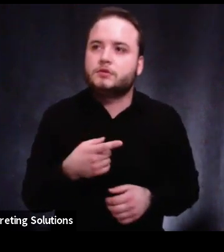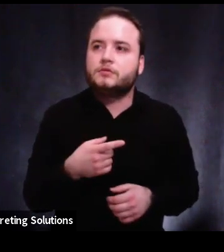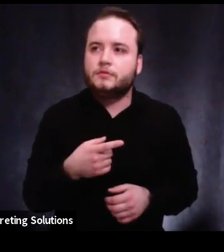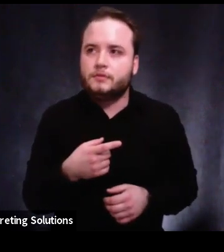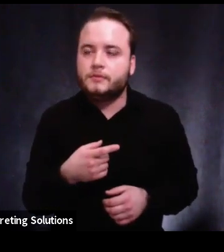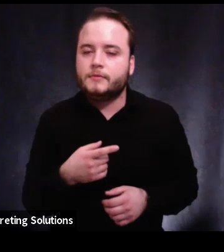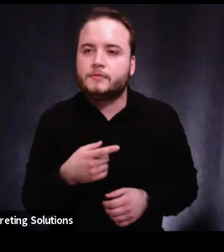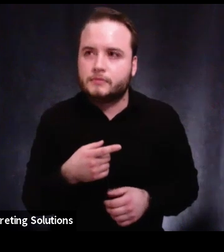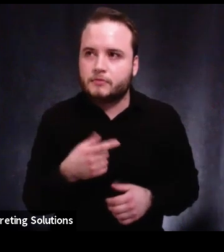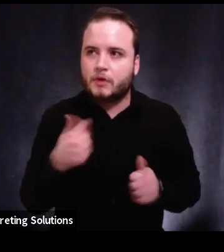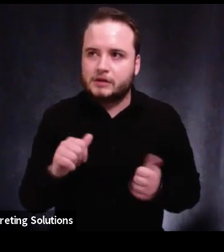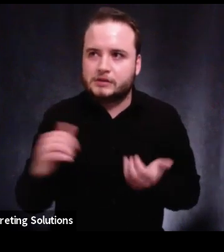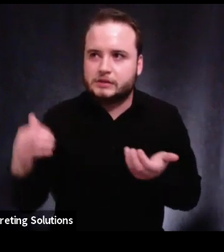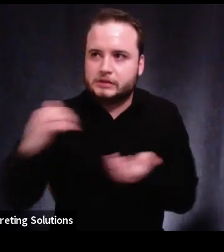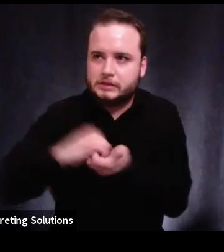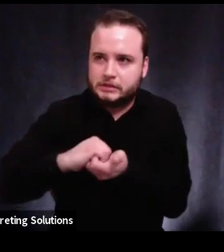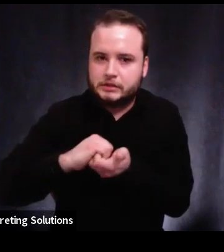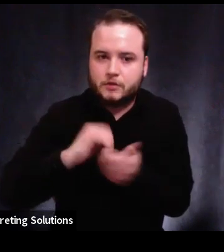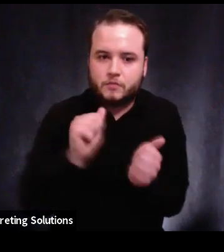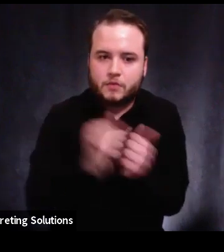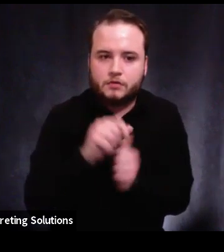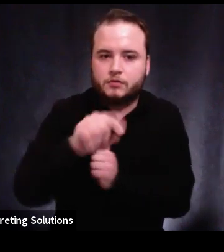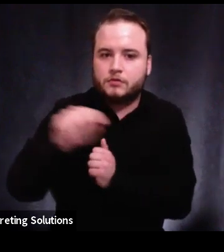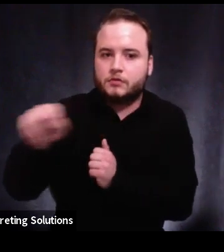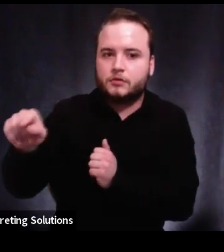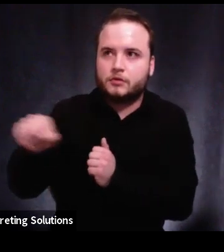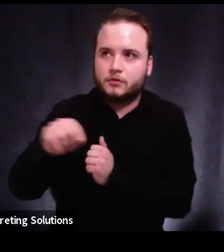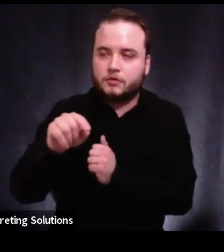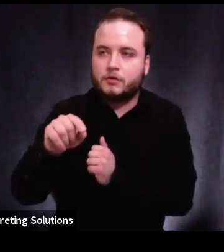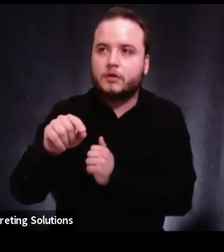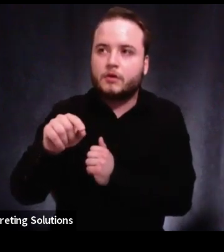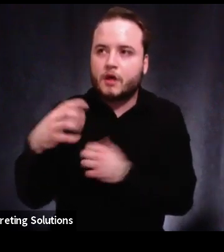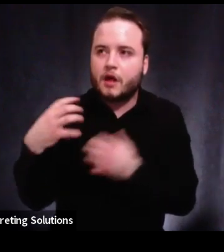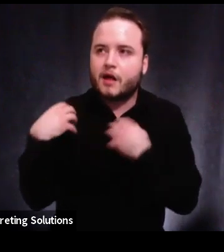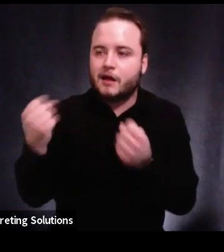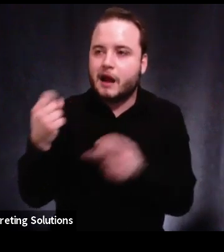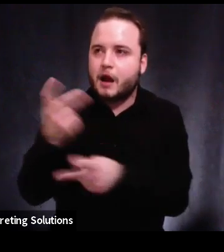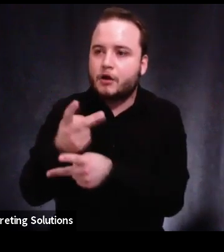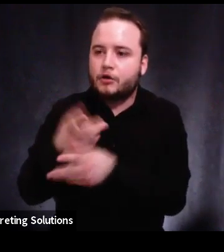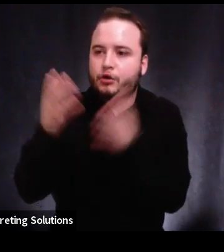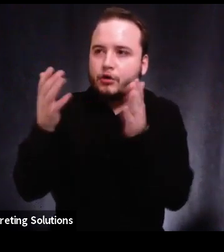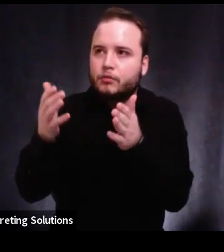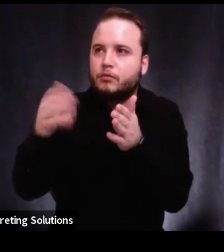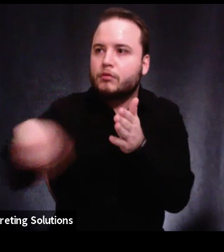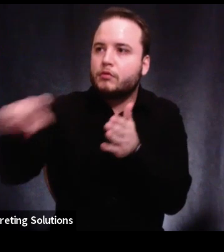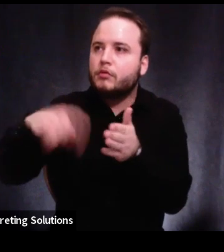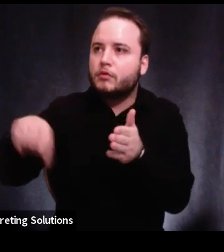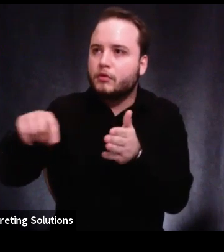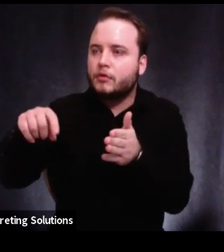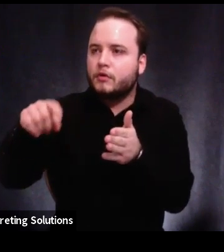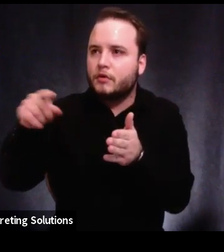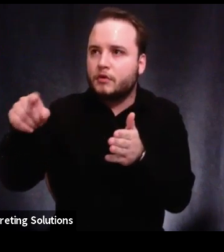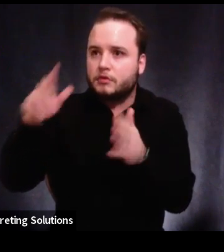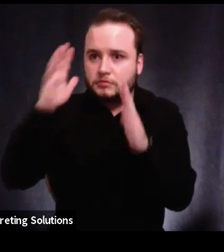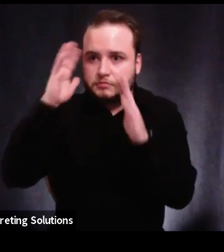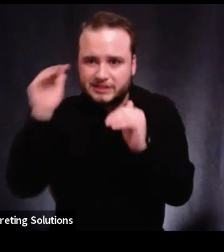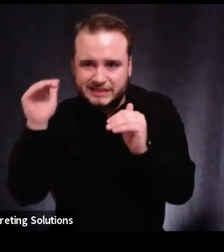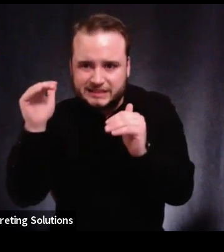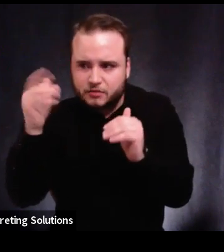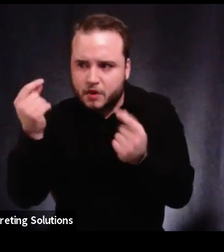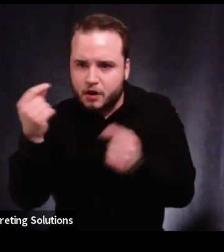firm and their model, they expect the peaks to come earlier, but essentially be around the